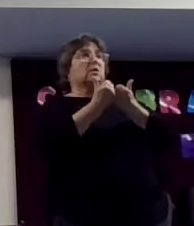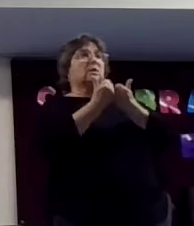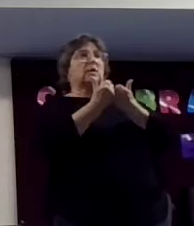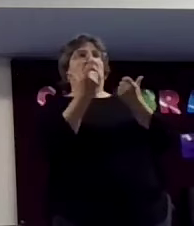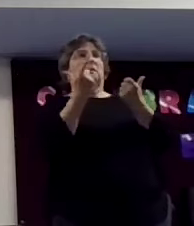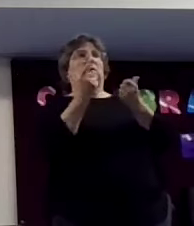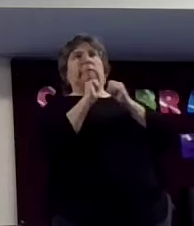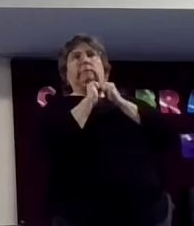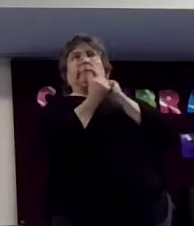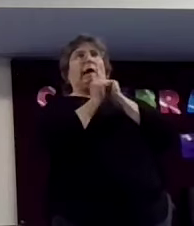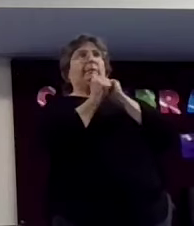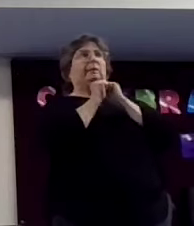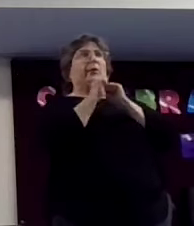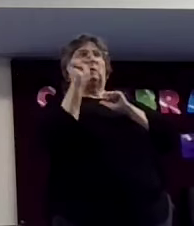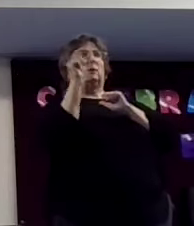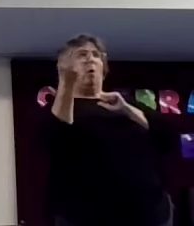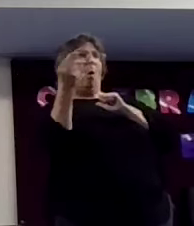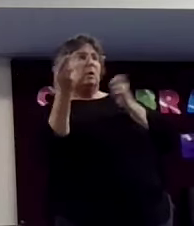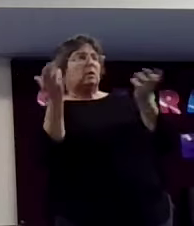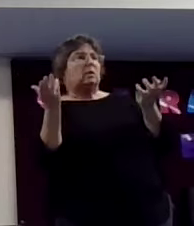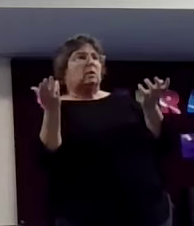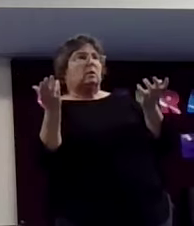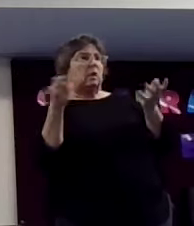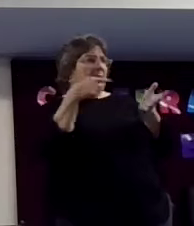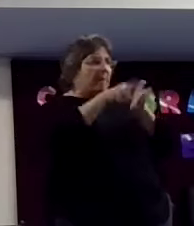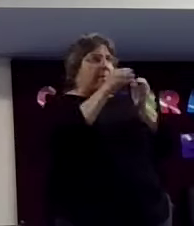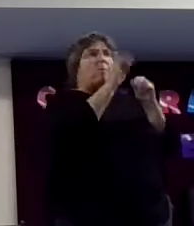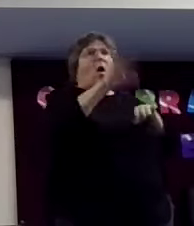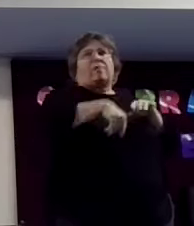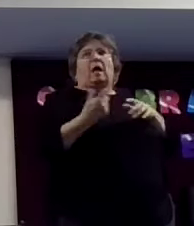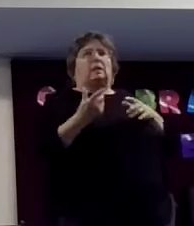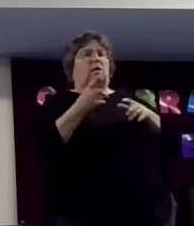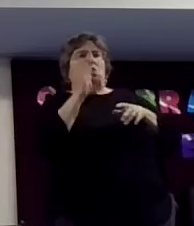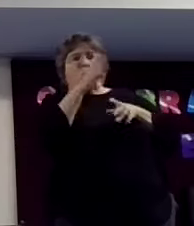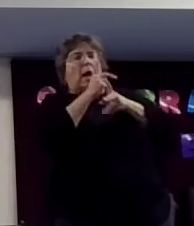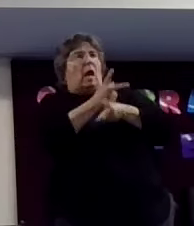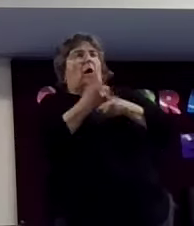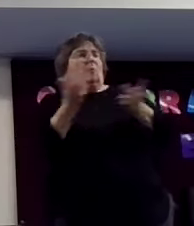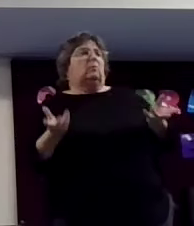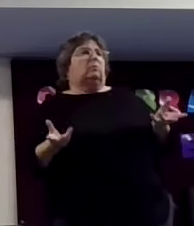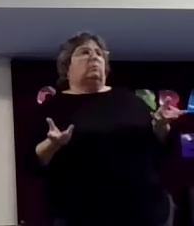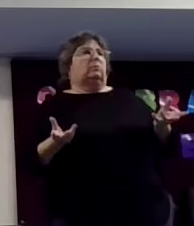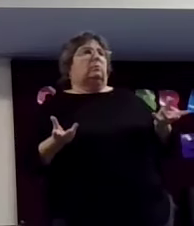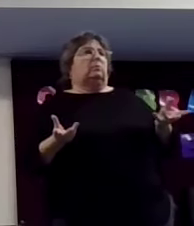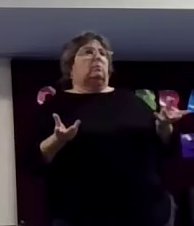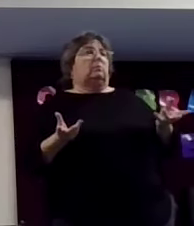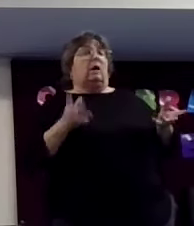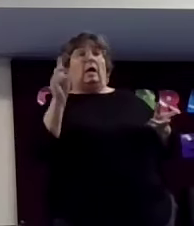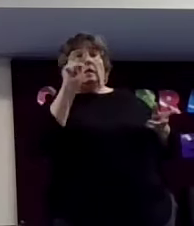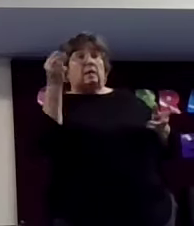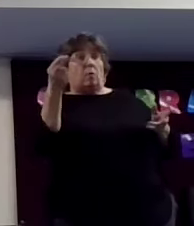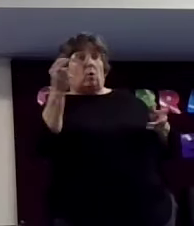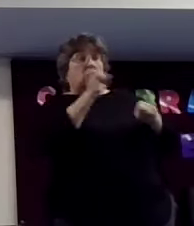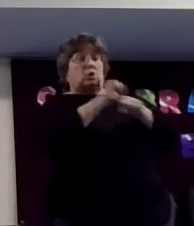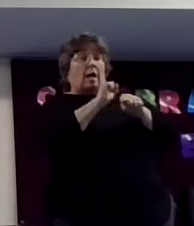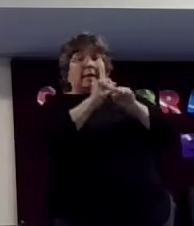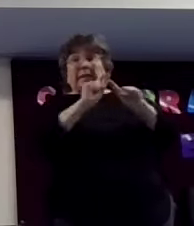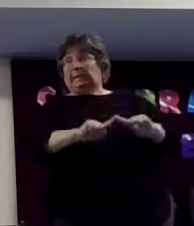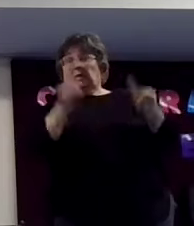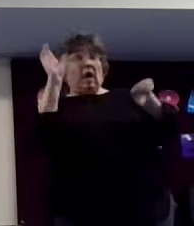in competition with Tim Hortons because they're paying more. And, Tim Hortons' job is